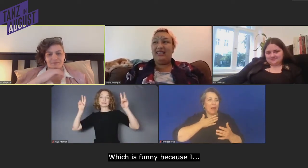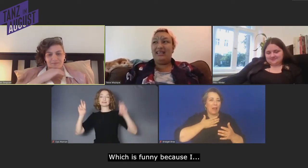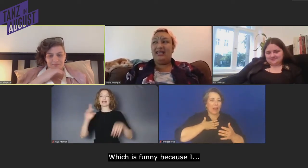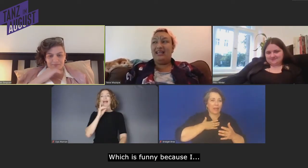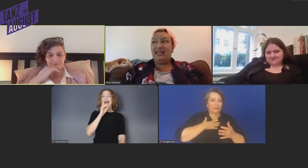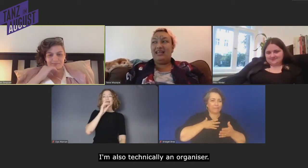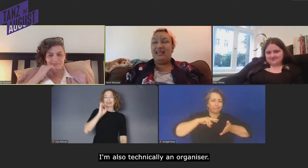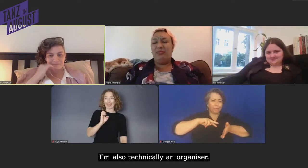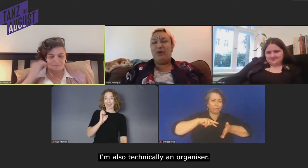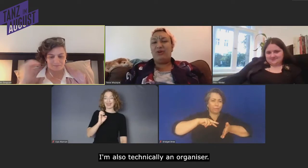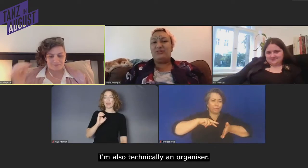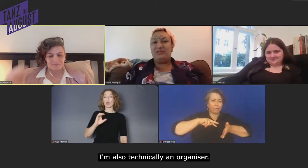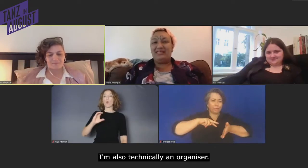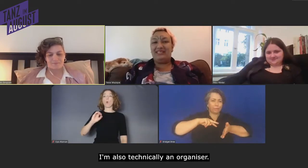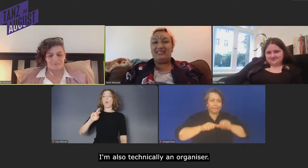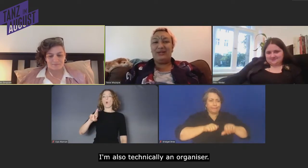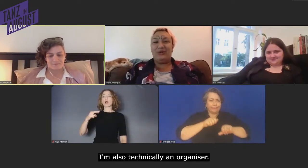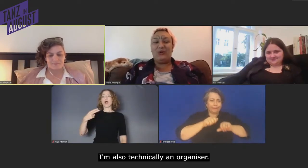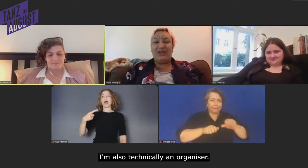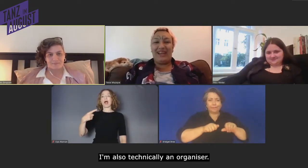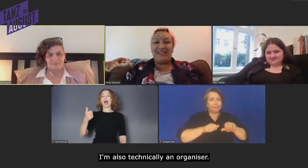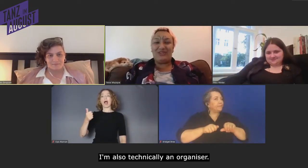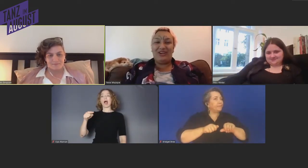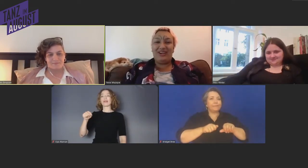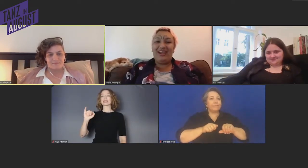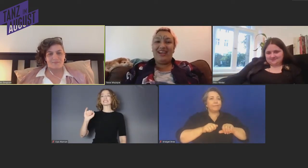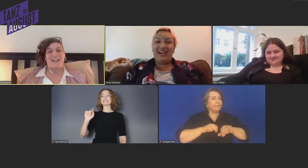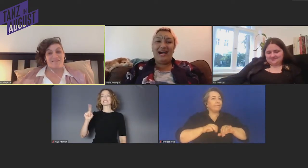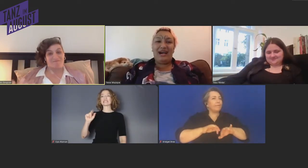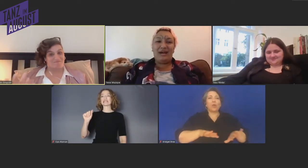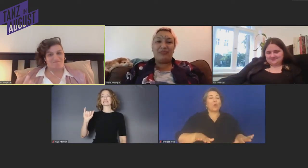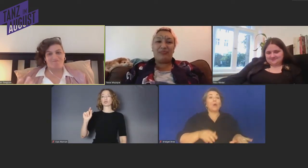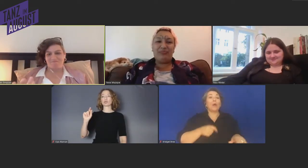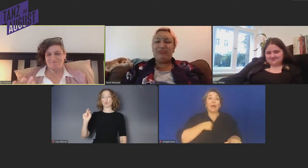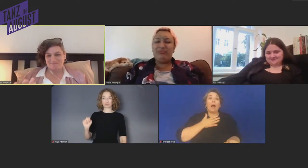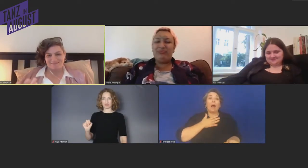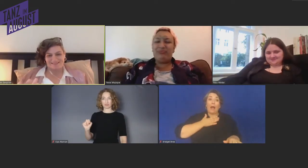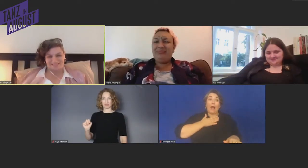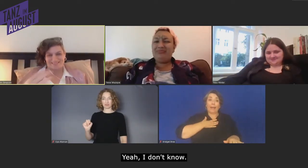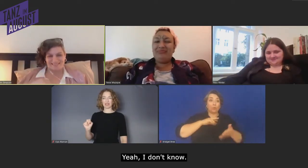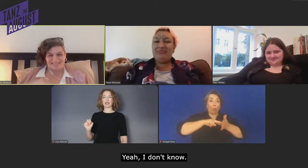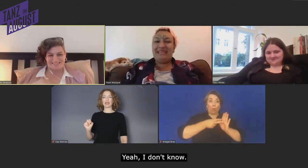I am also technically an organizer.